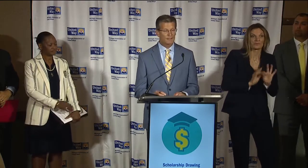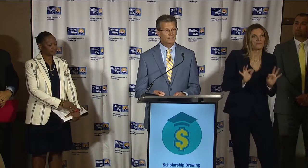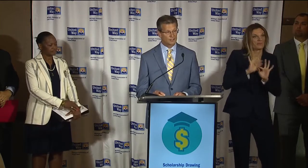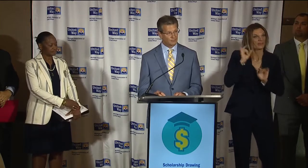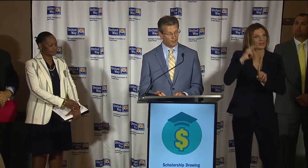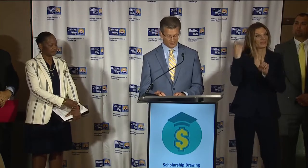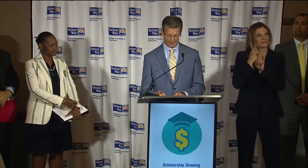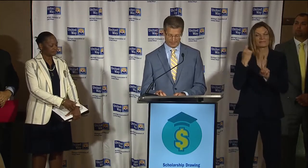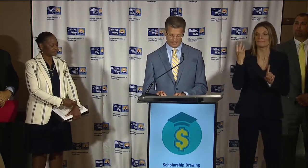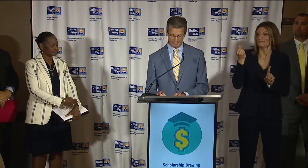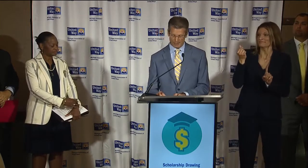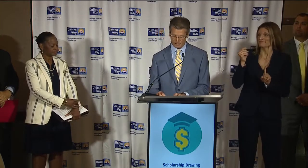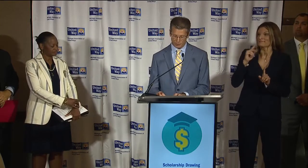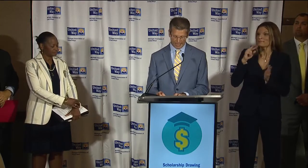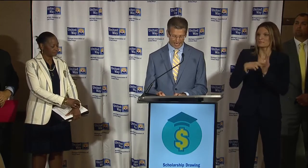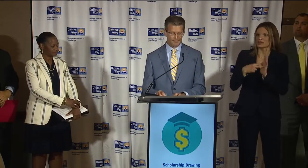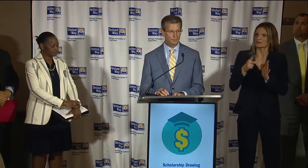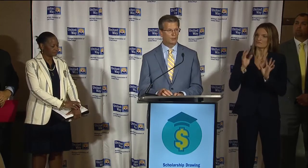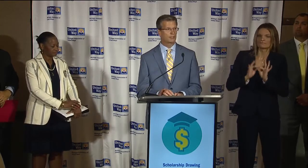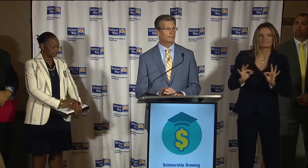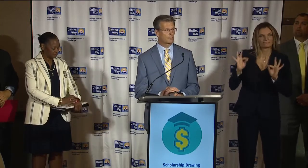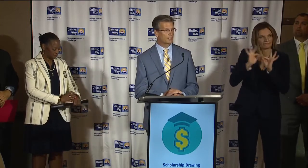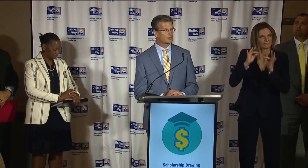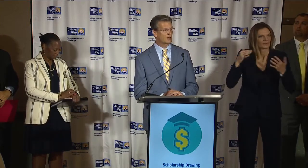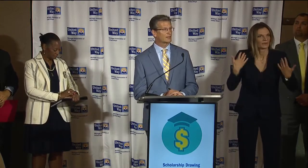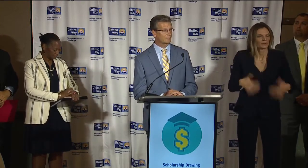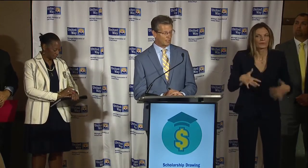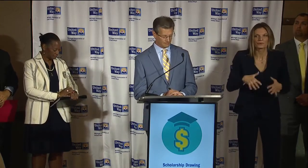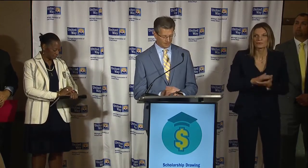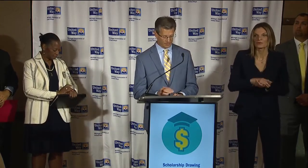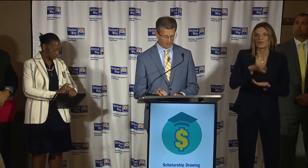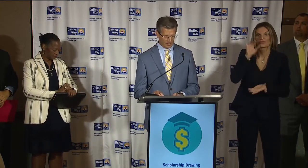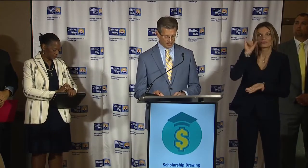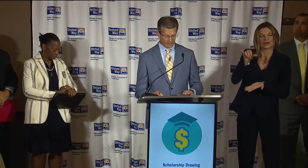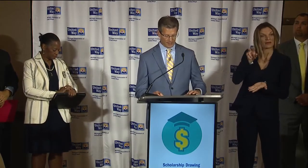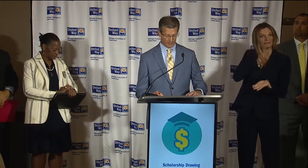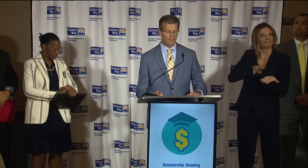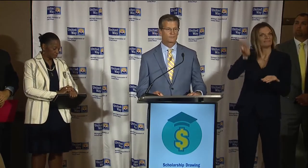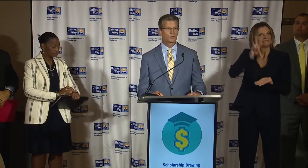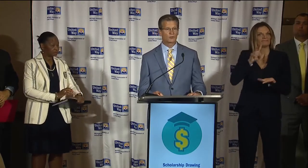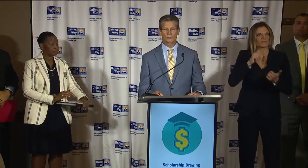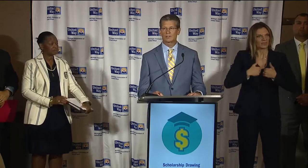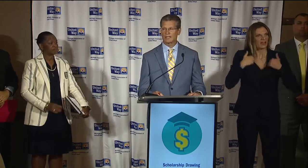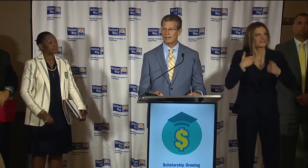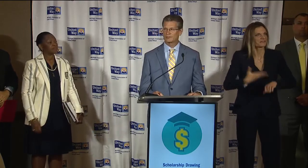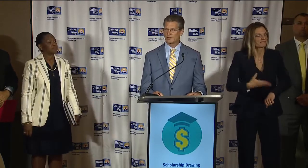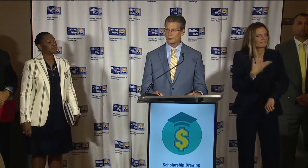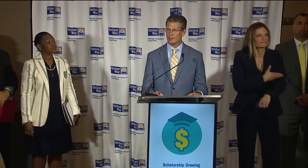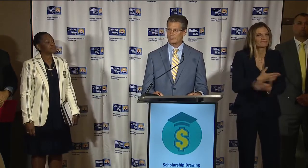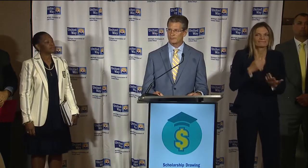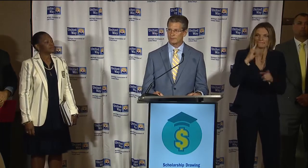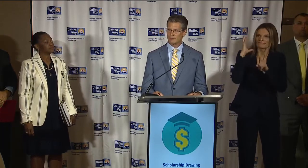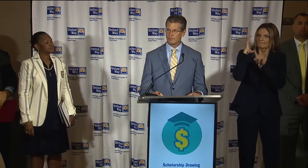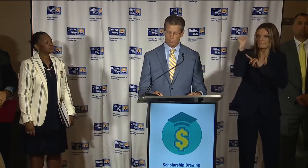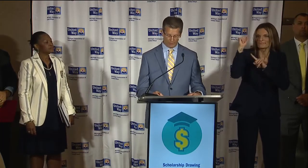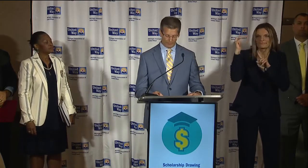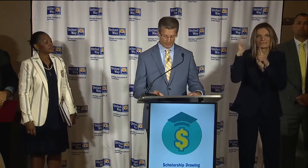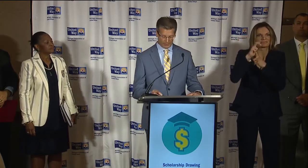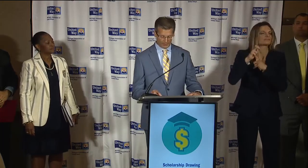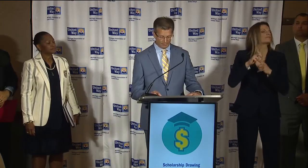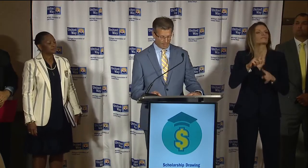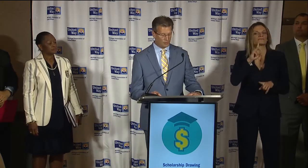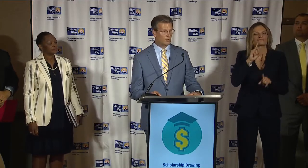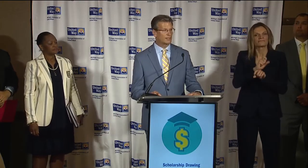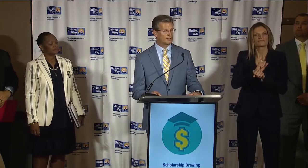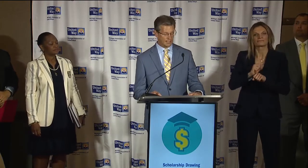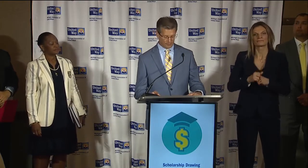scholarships is priceless, because you can't put a price on the benefits that comes with earning a college degree from one of